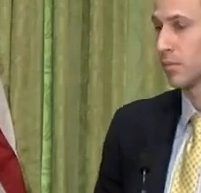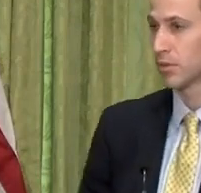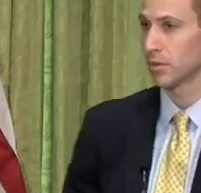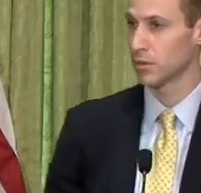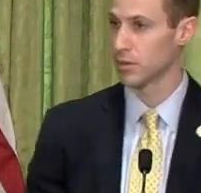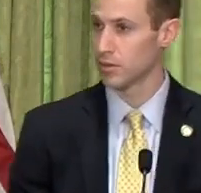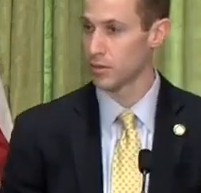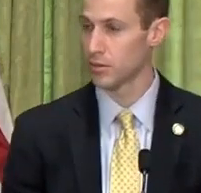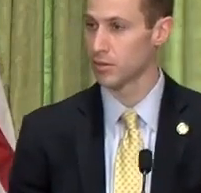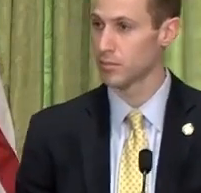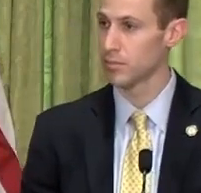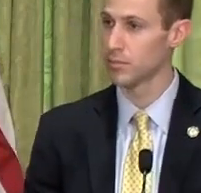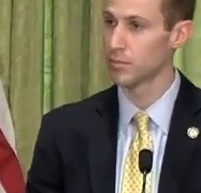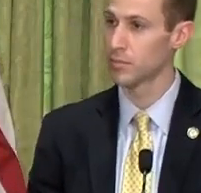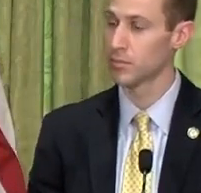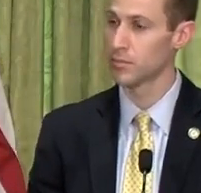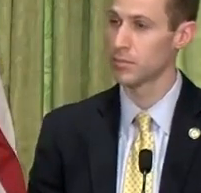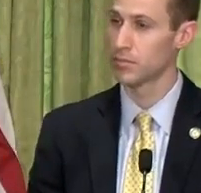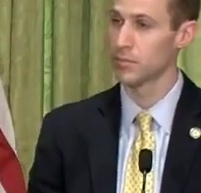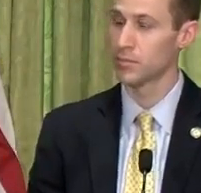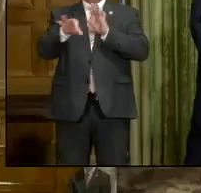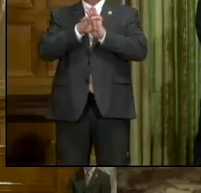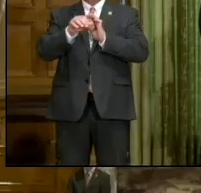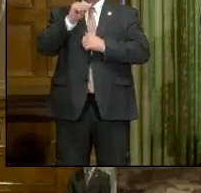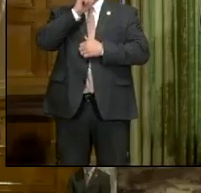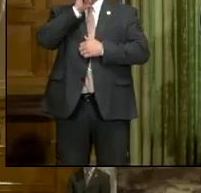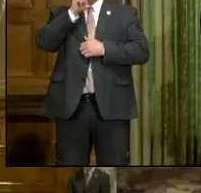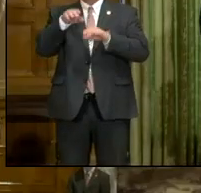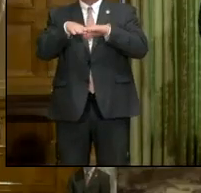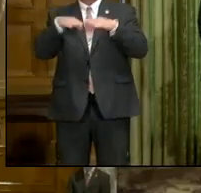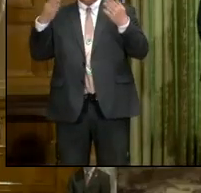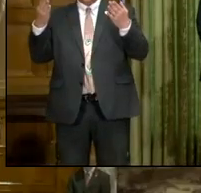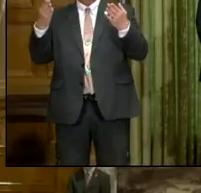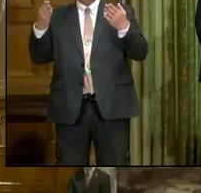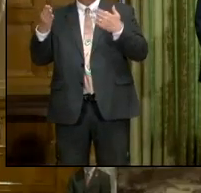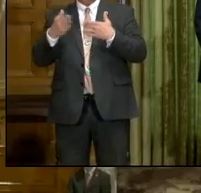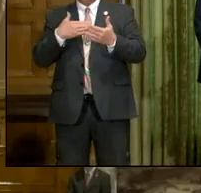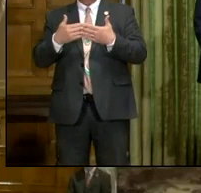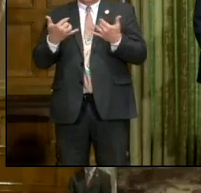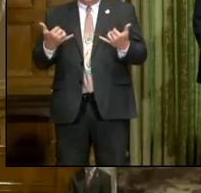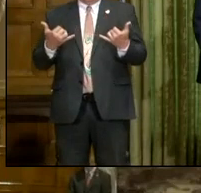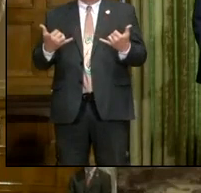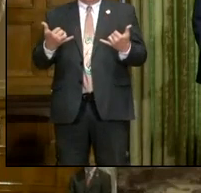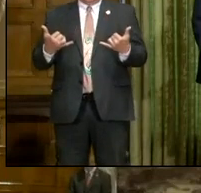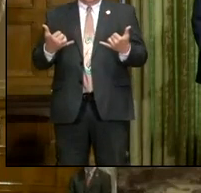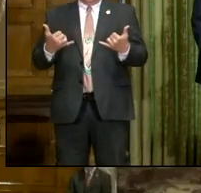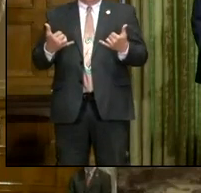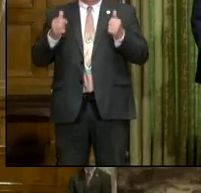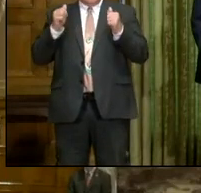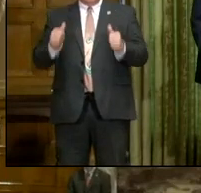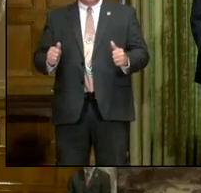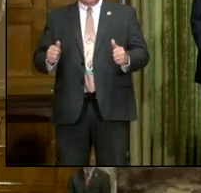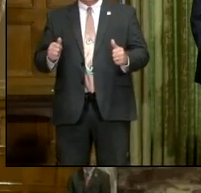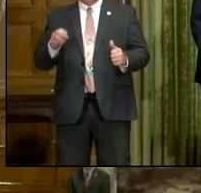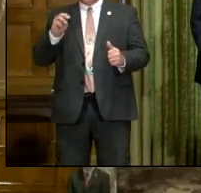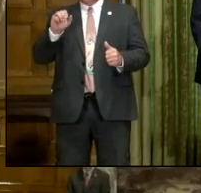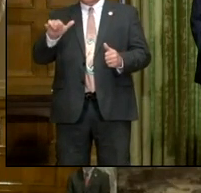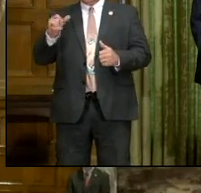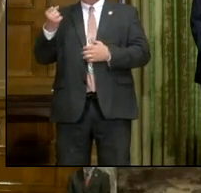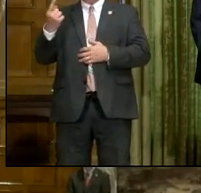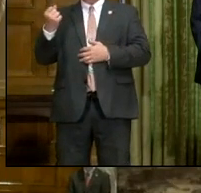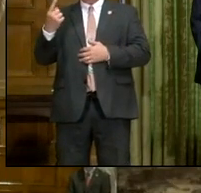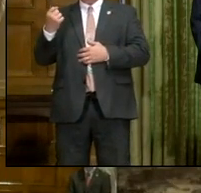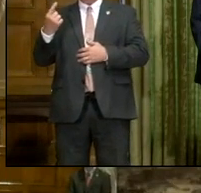Like, let's say it's a restaurant that chooses not to reopen its dining room, even though now they technically will be able to on May 11th.